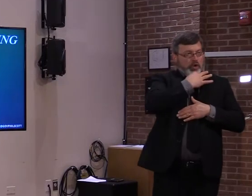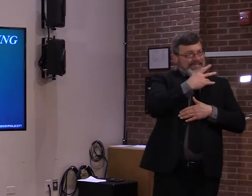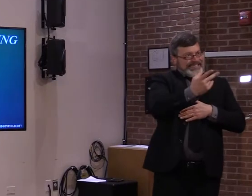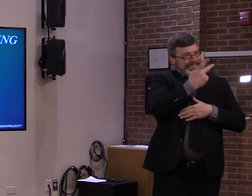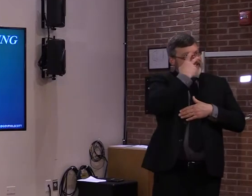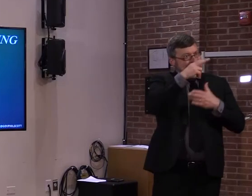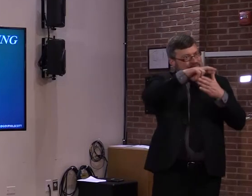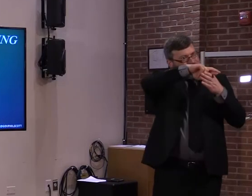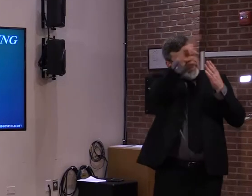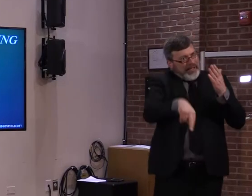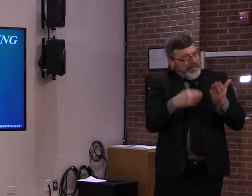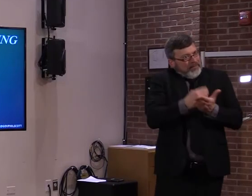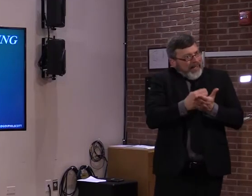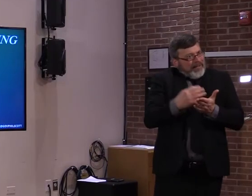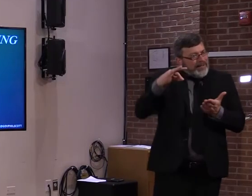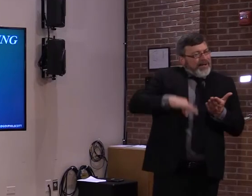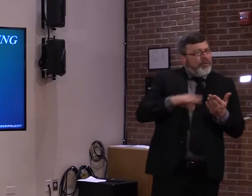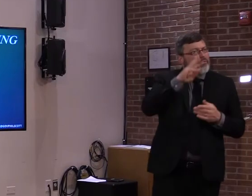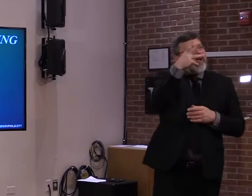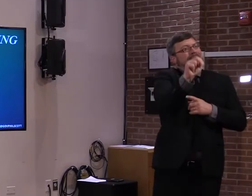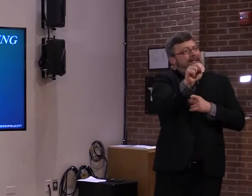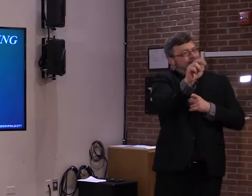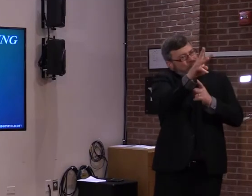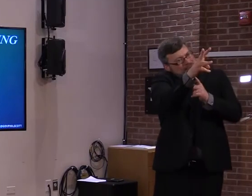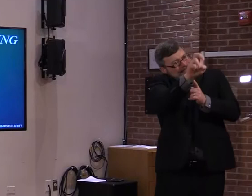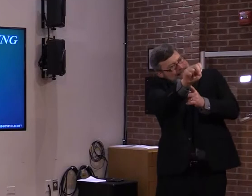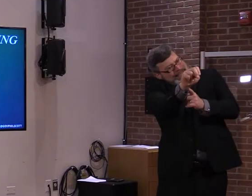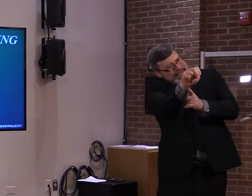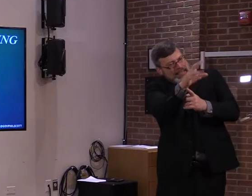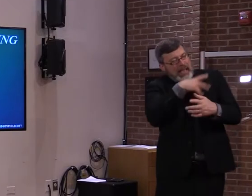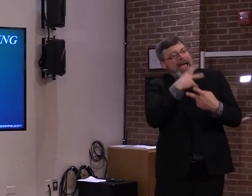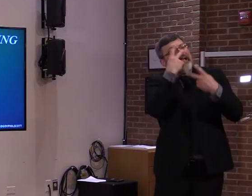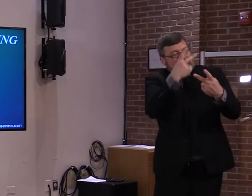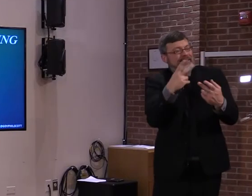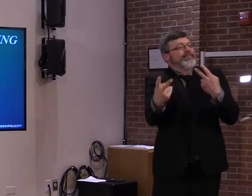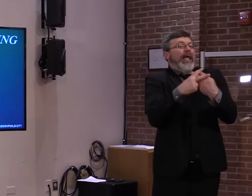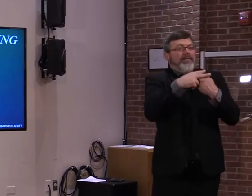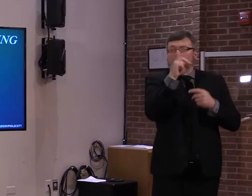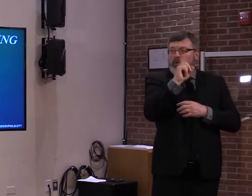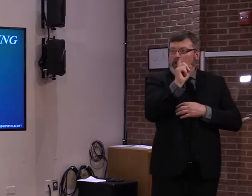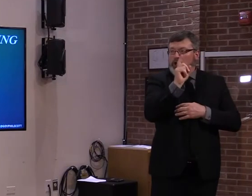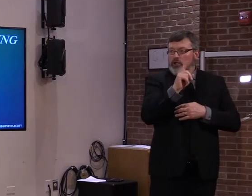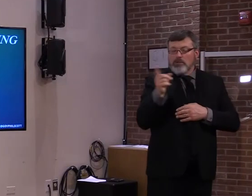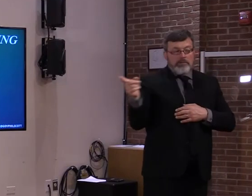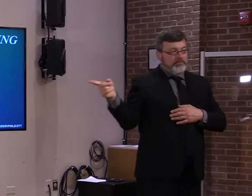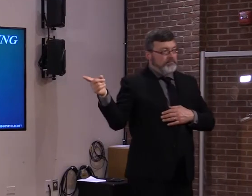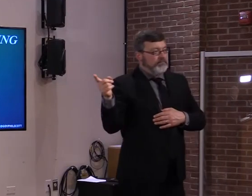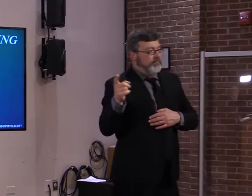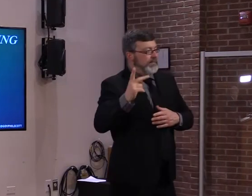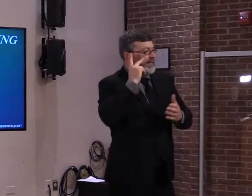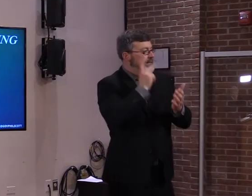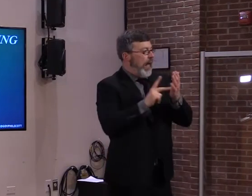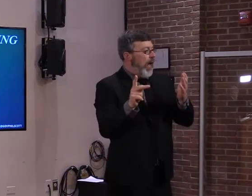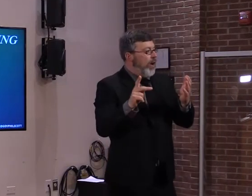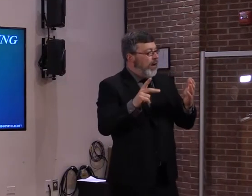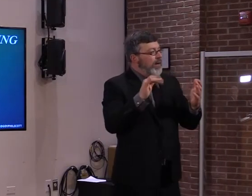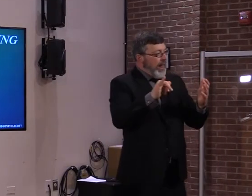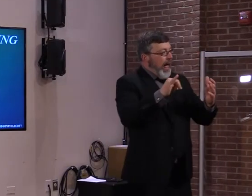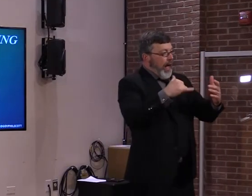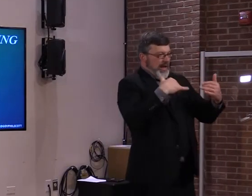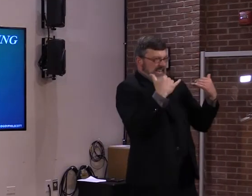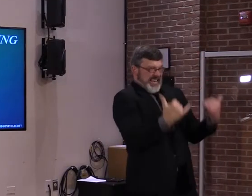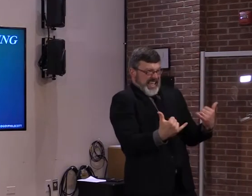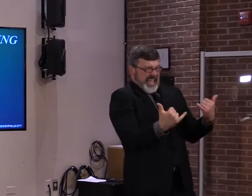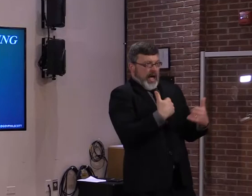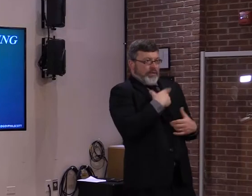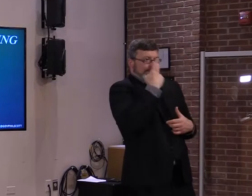see benefits if you look at the broader scope in terms of the escalation costs of healthcare. We are under sort